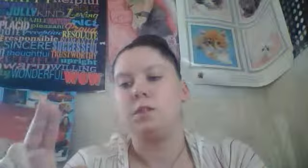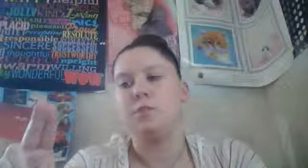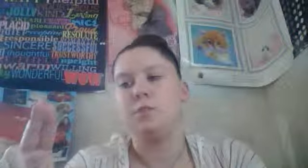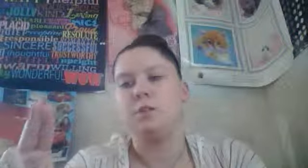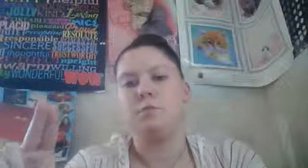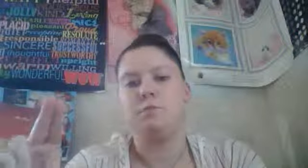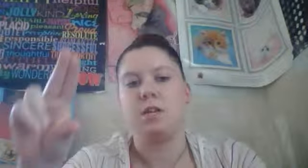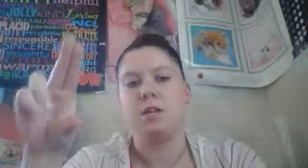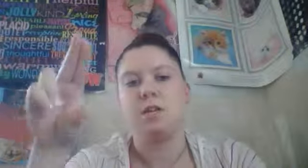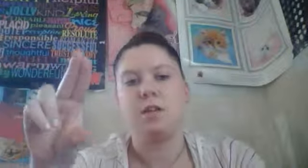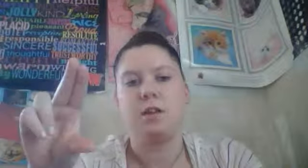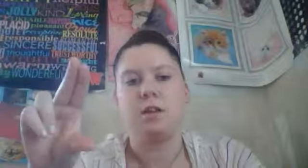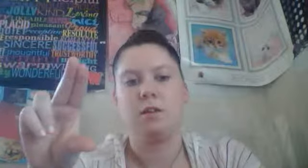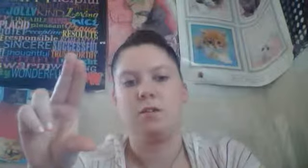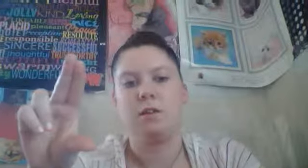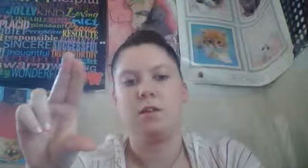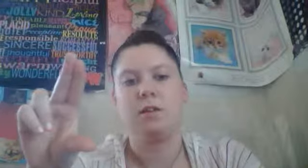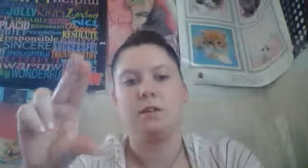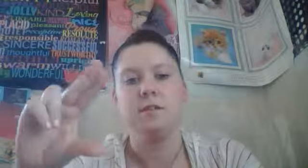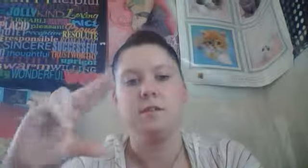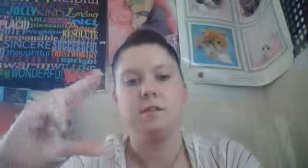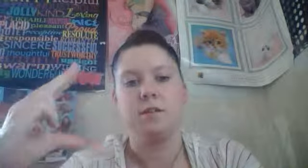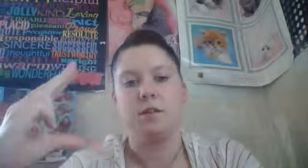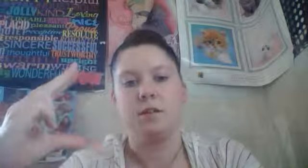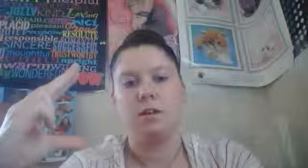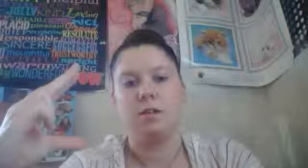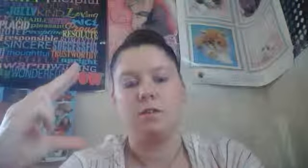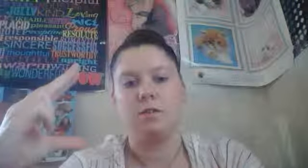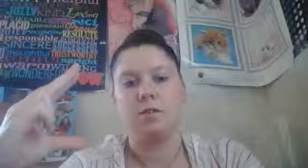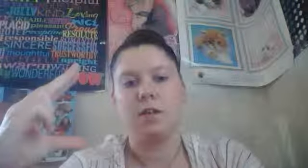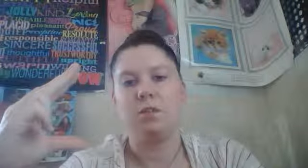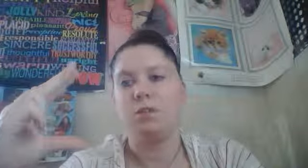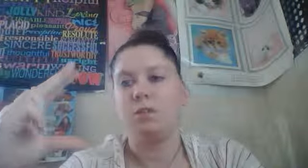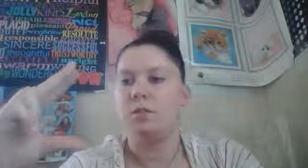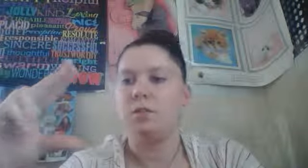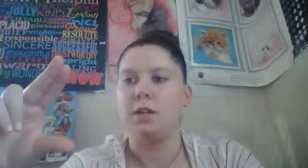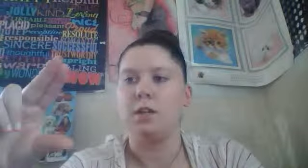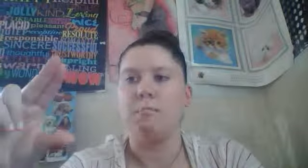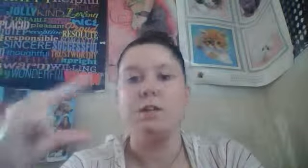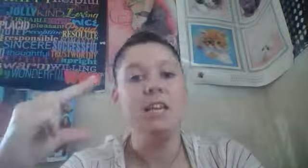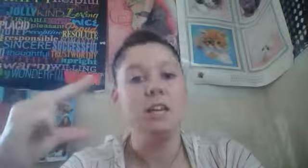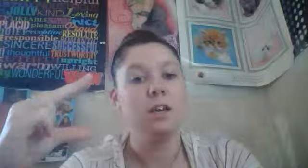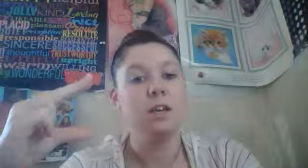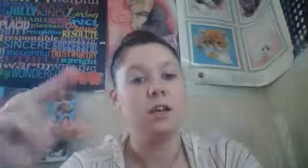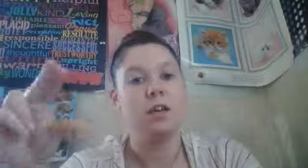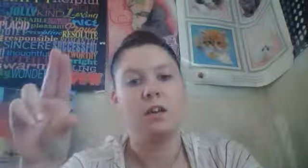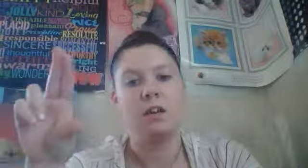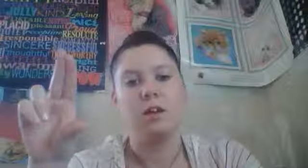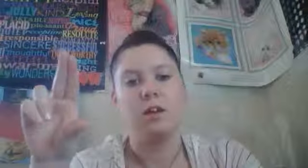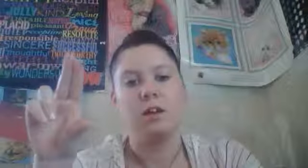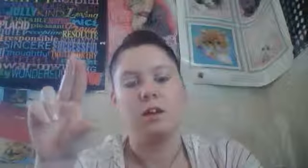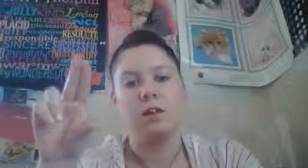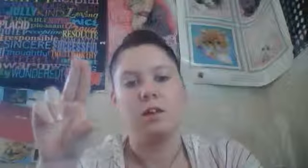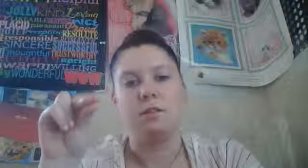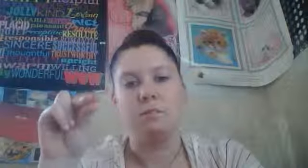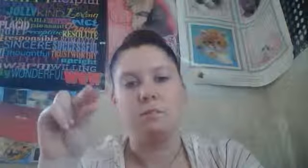you go like this. So you make it look like a beak, like a